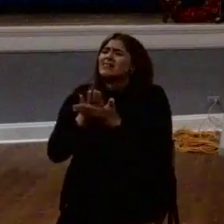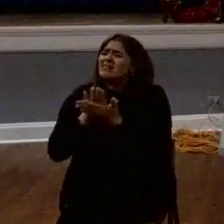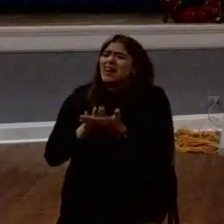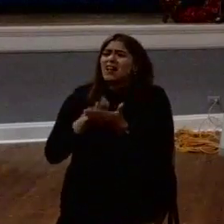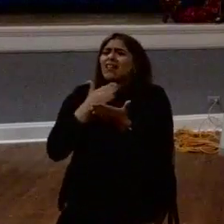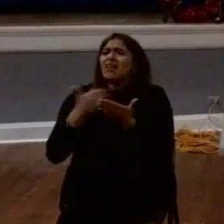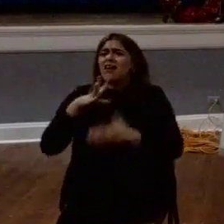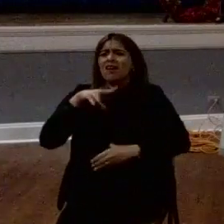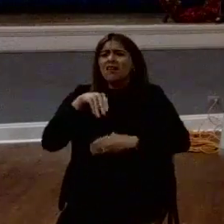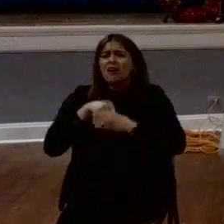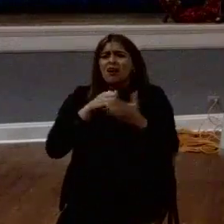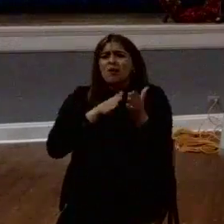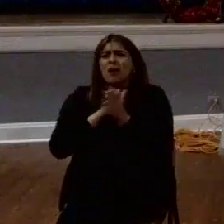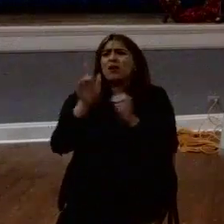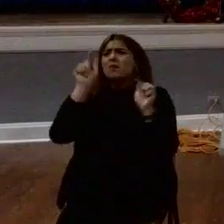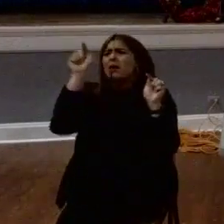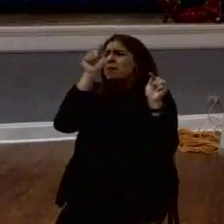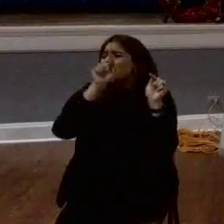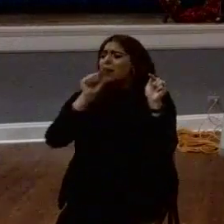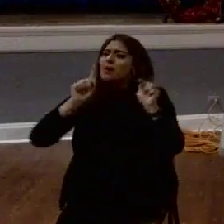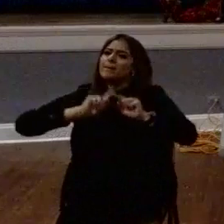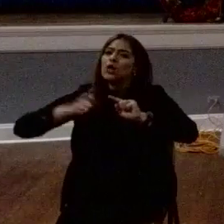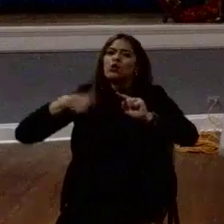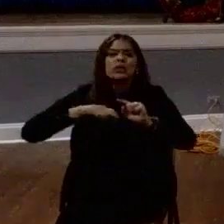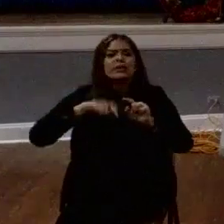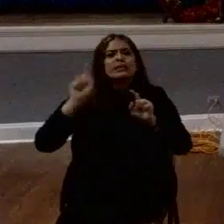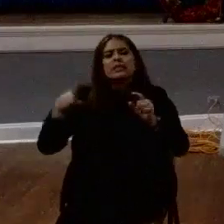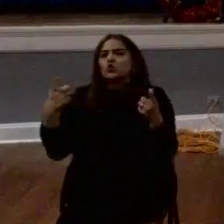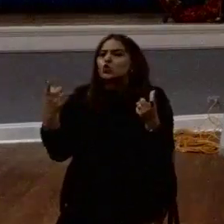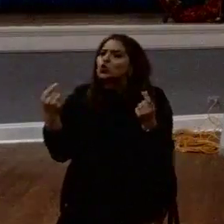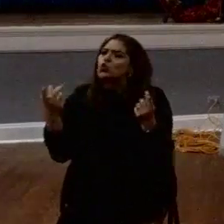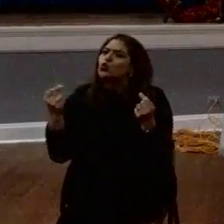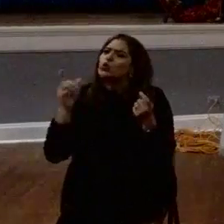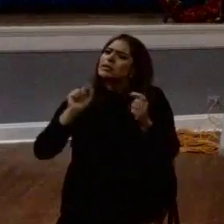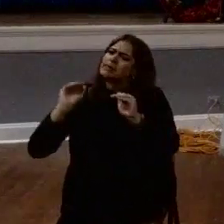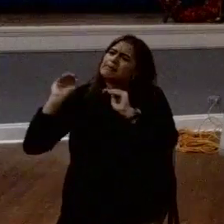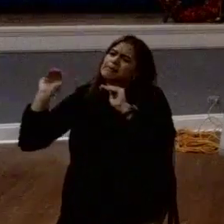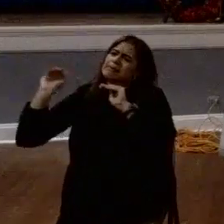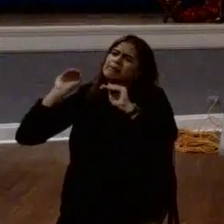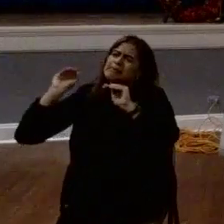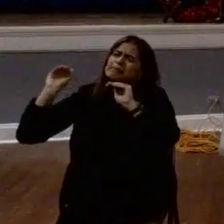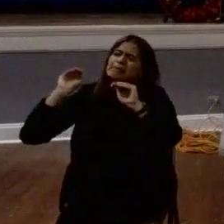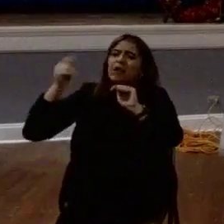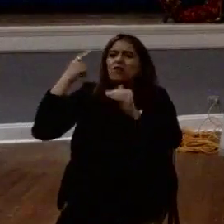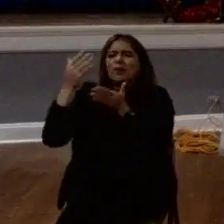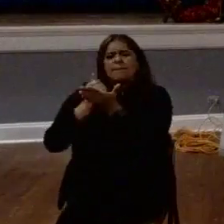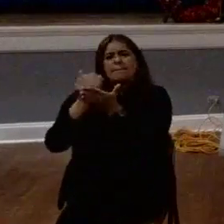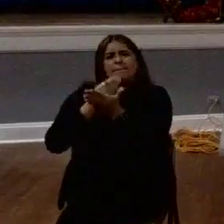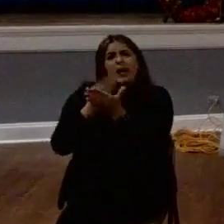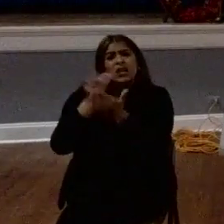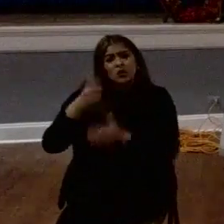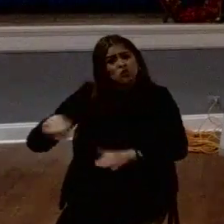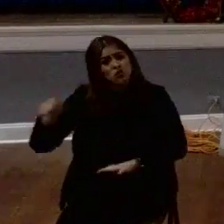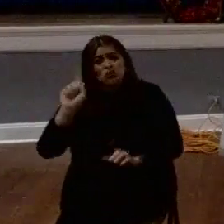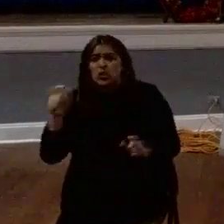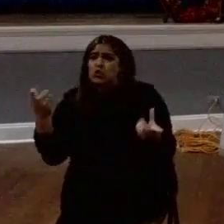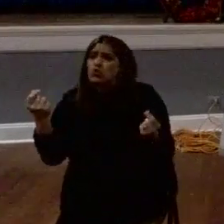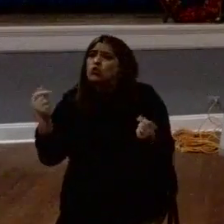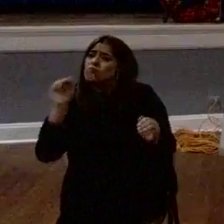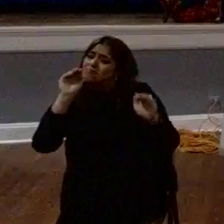there. We have to campaign vigorously for all sources of money. You cats gotta reach out to those